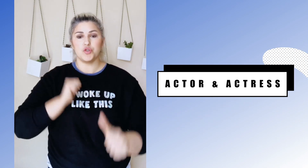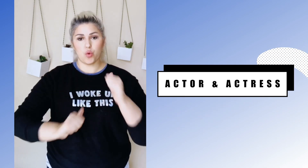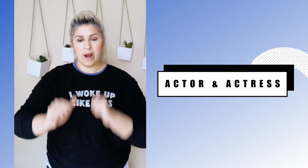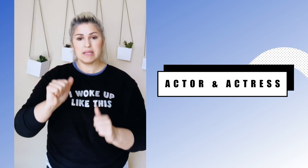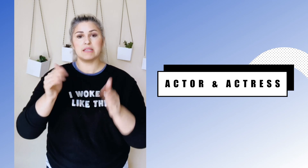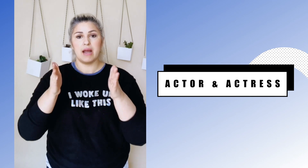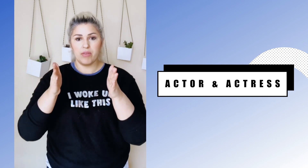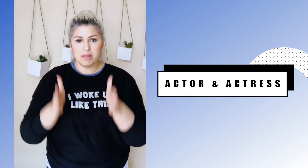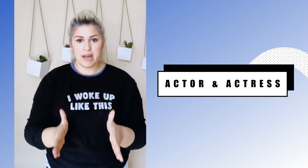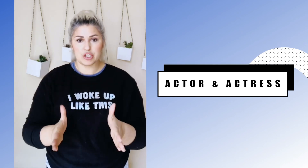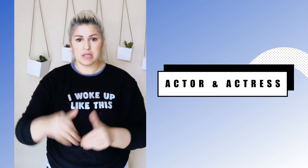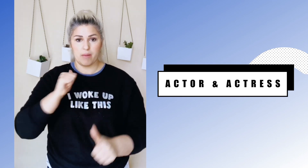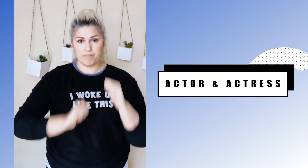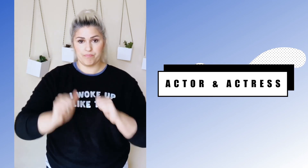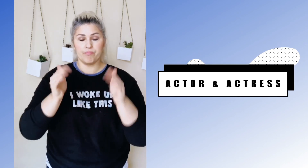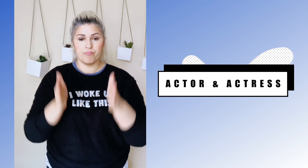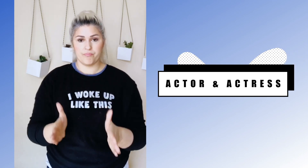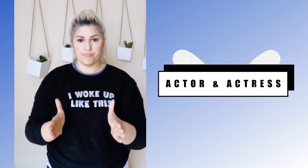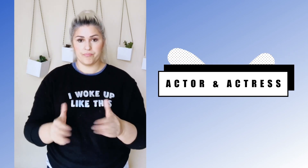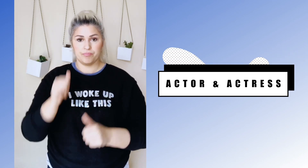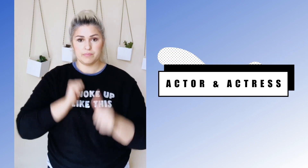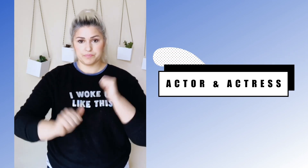person, you do it twice and then the agent sign.